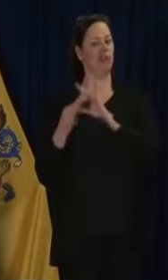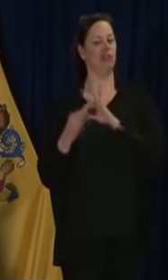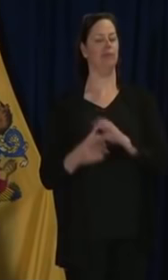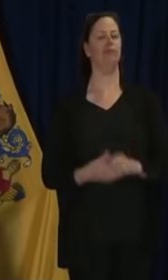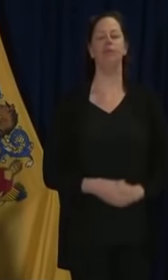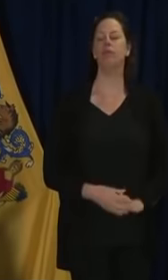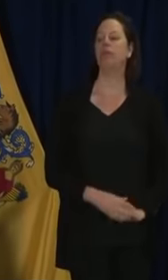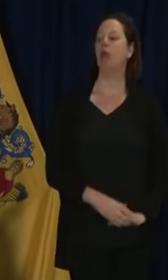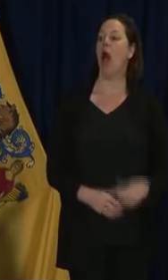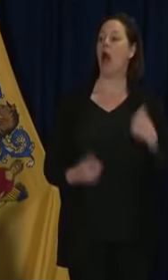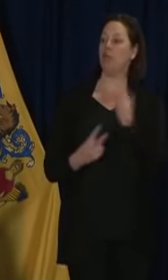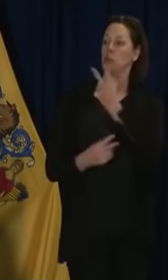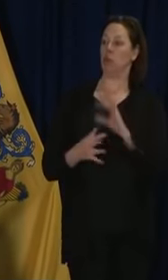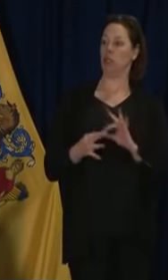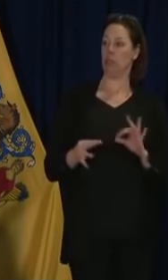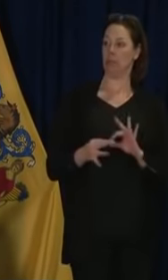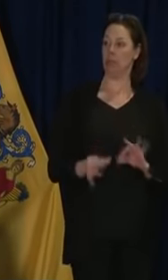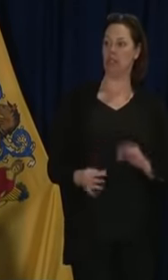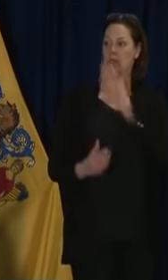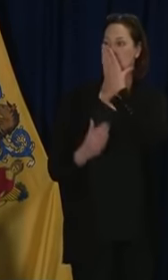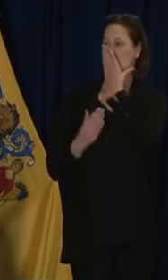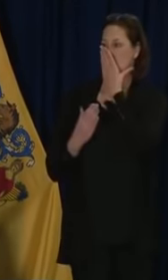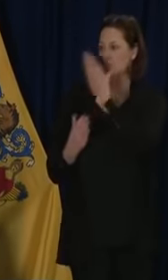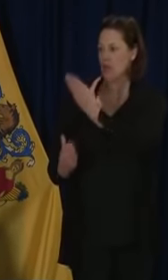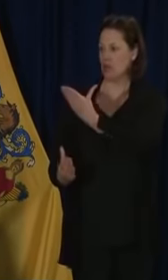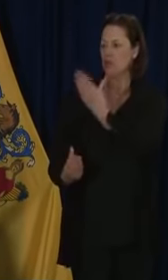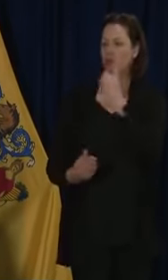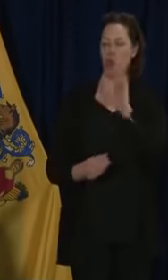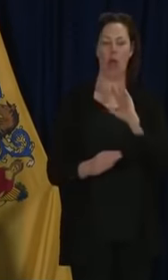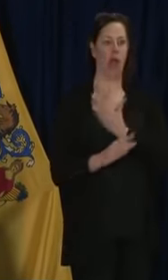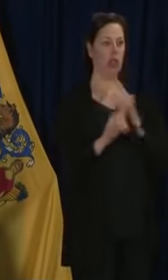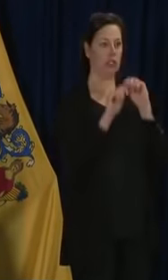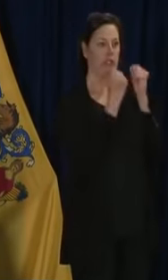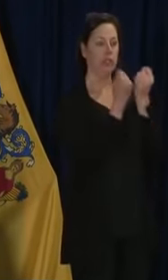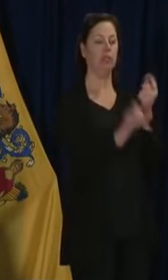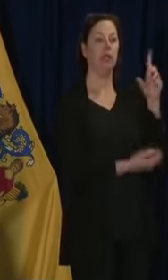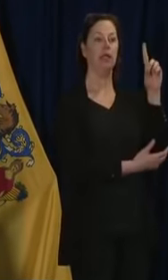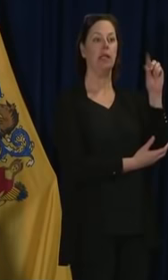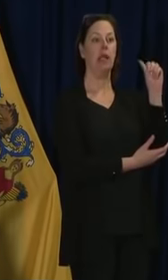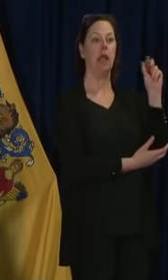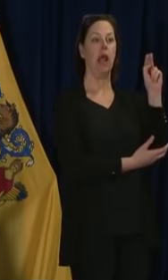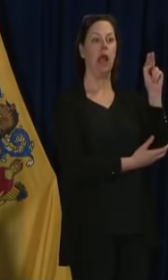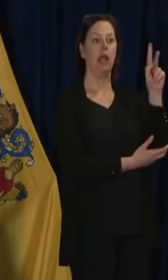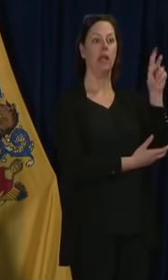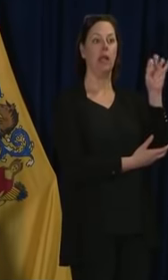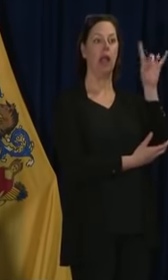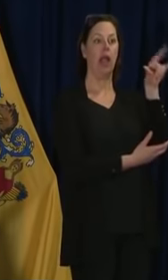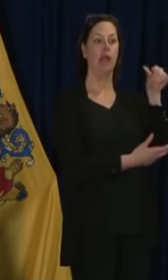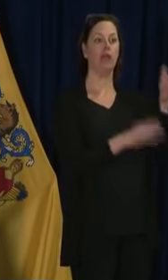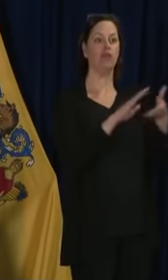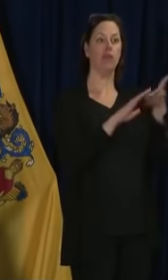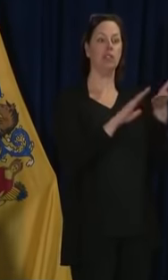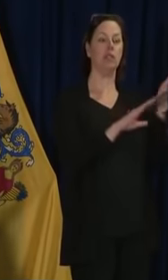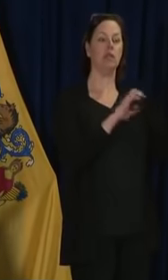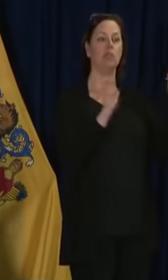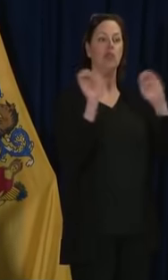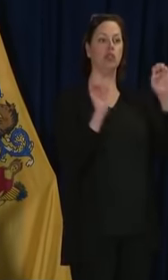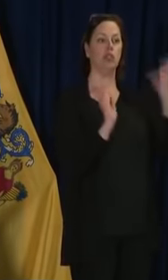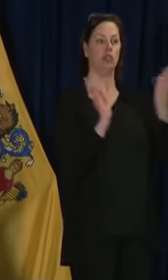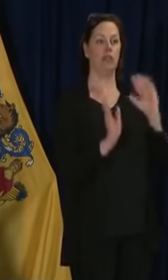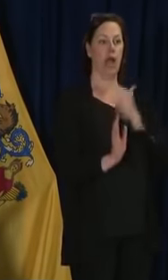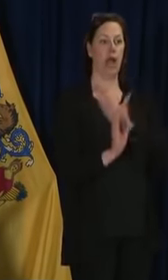this table, to Jared and other members of our teams, Dan Kelly, who runs our emergency services in our office. George Helmies, our chief of staff,